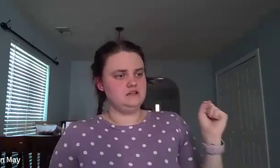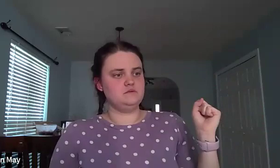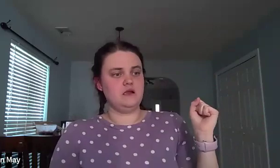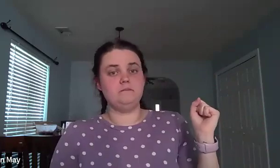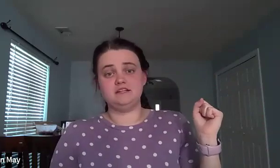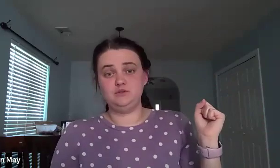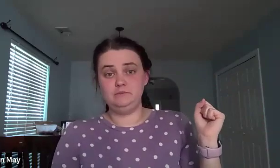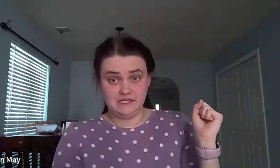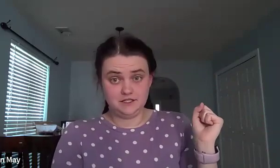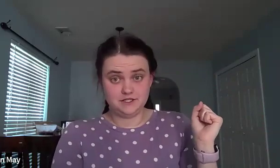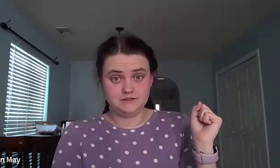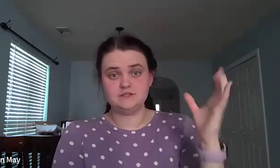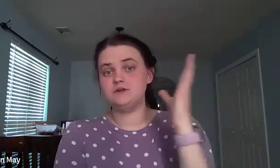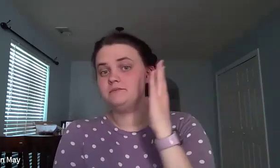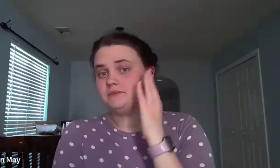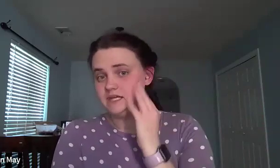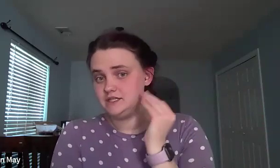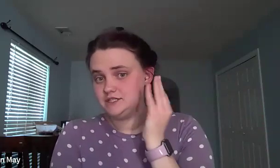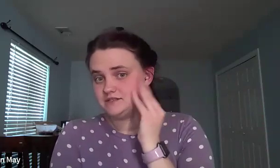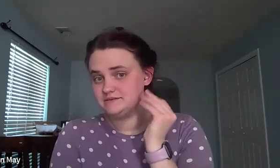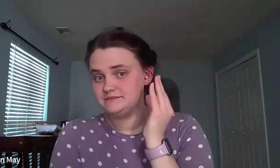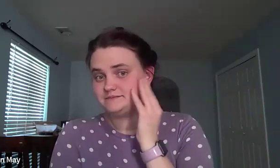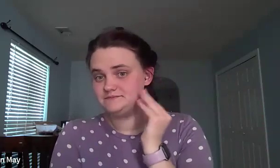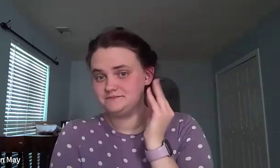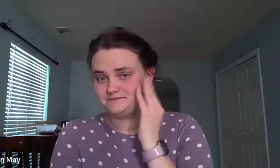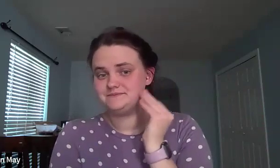So now back to peach. So peach.